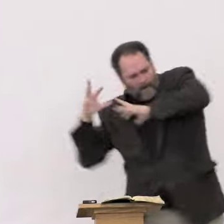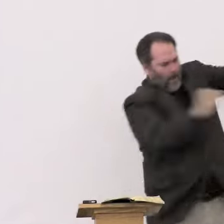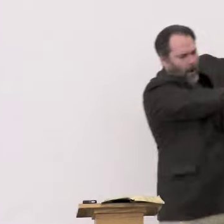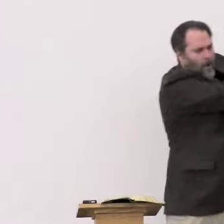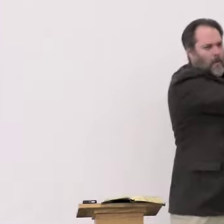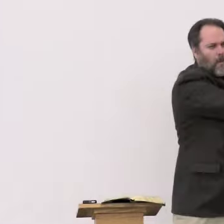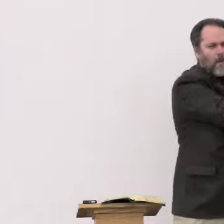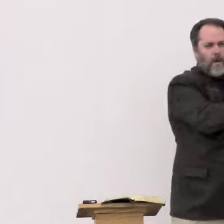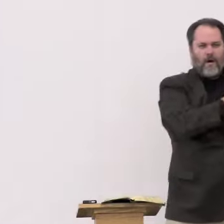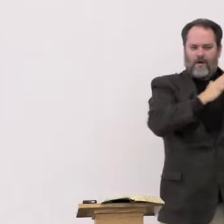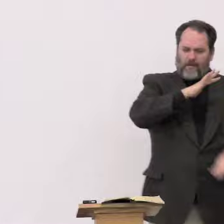That storm will